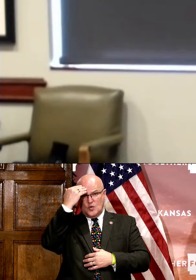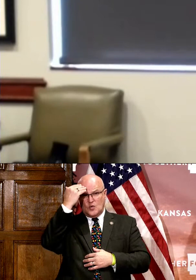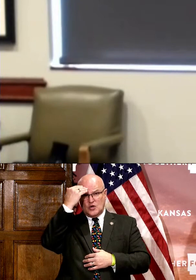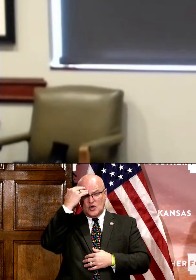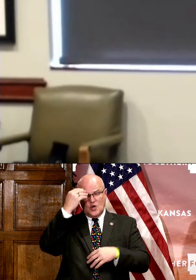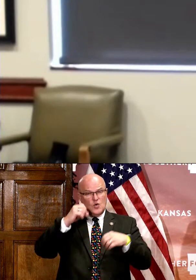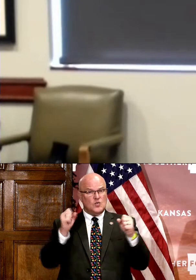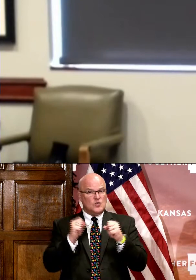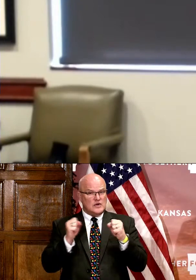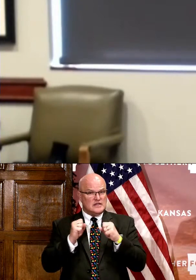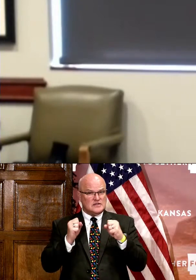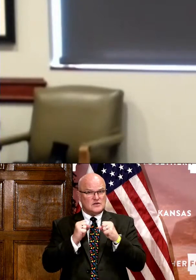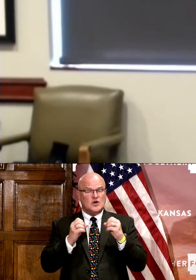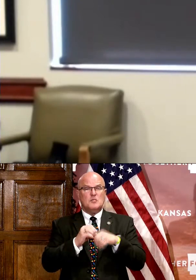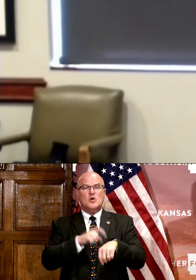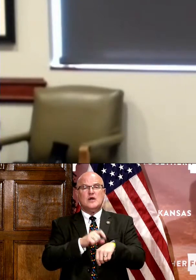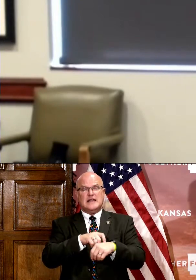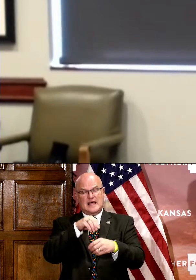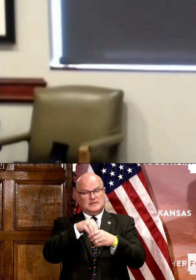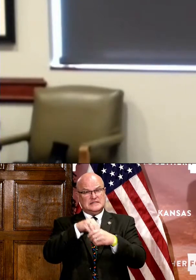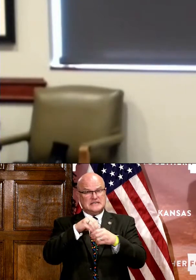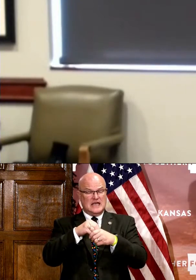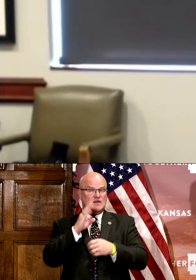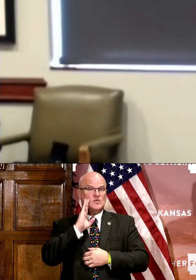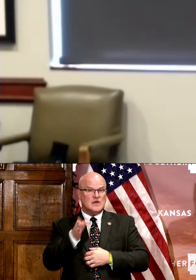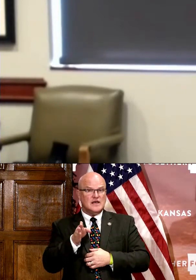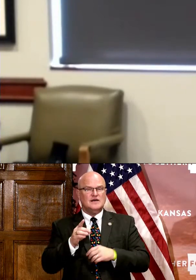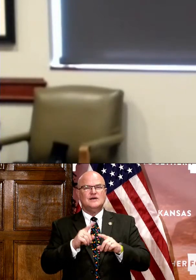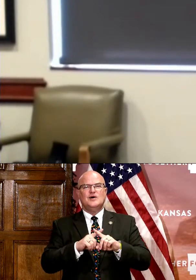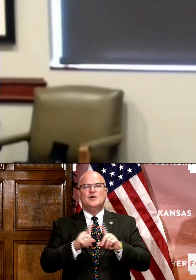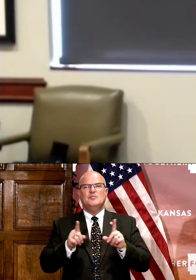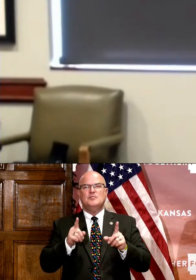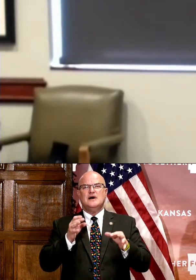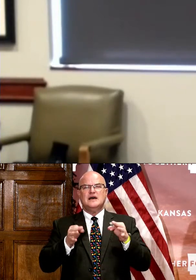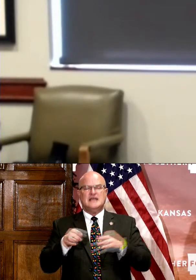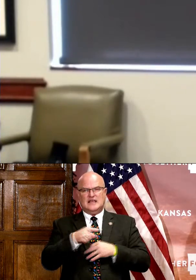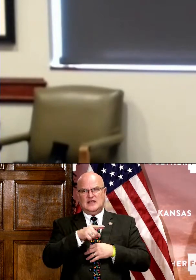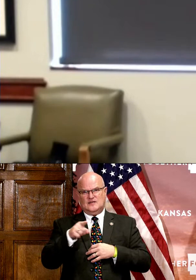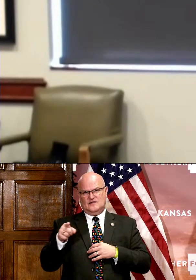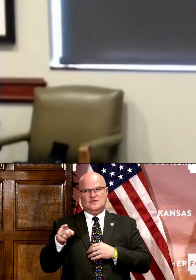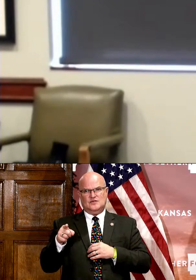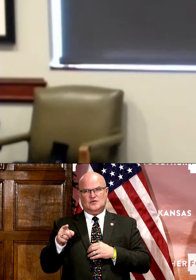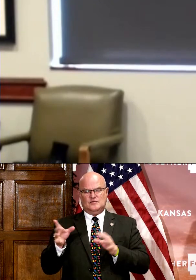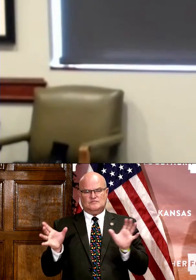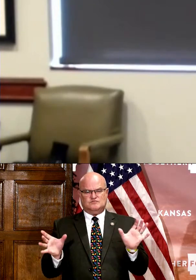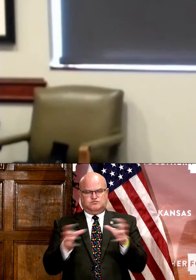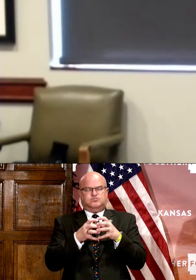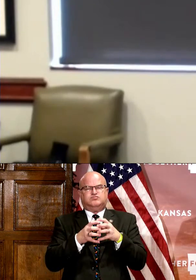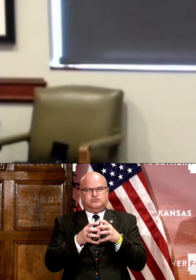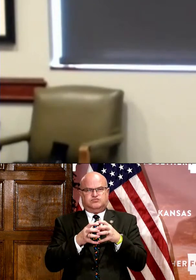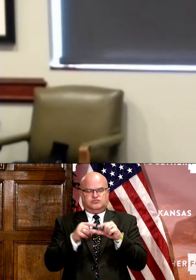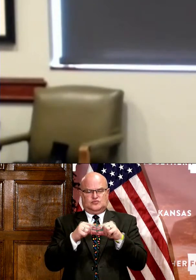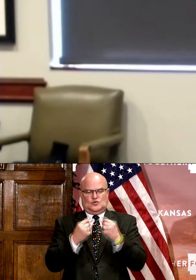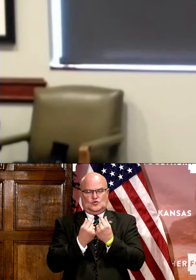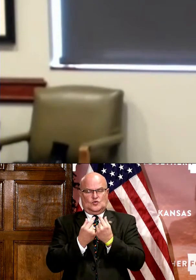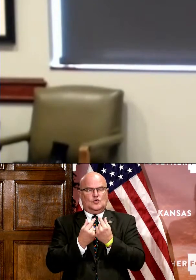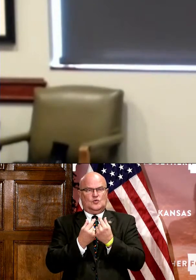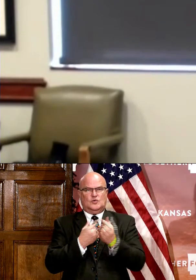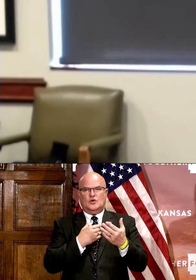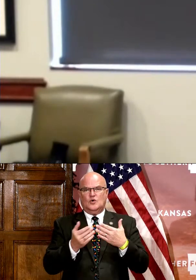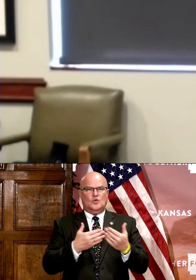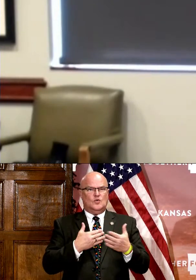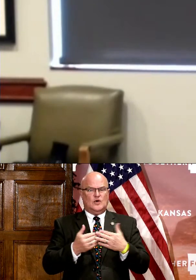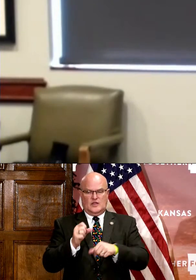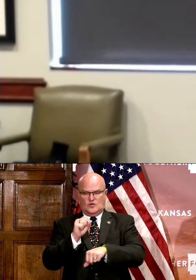winter, we spend more time inside, but if you're going to be gathering in a group, whether